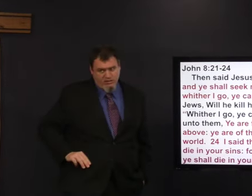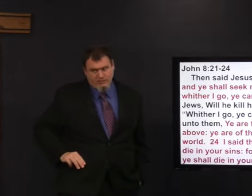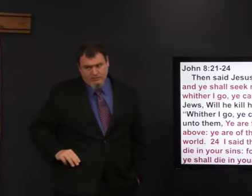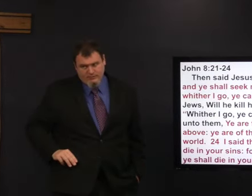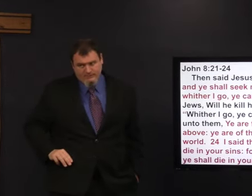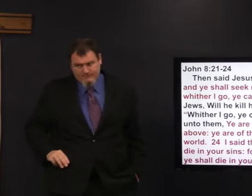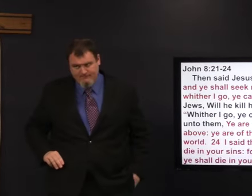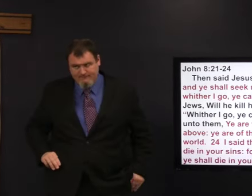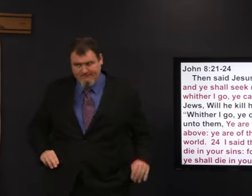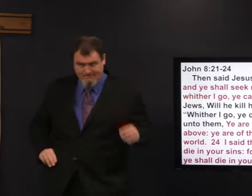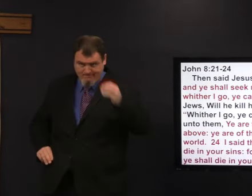The Messiah.